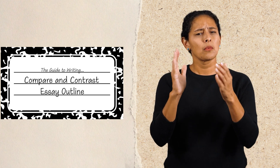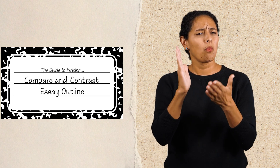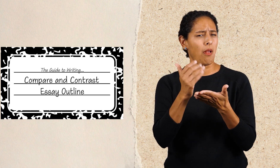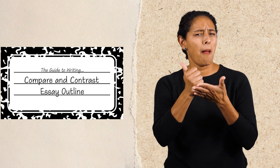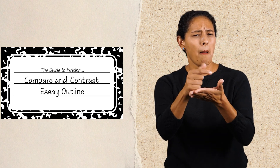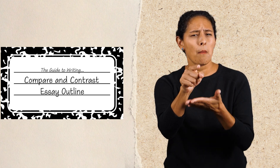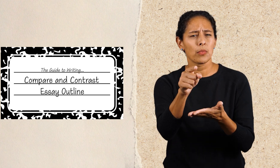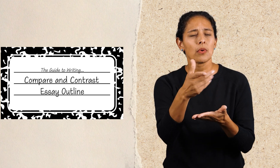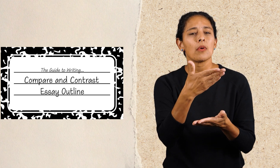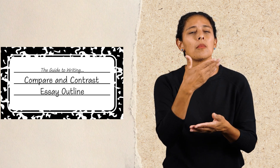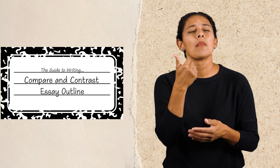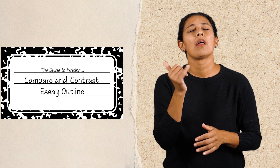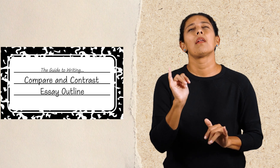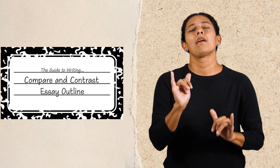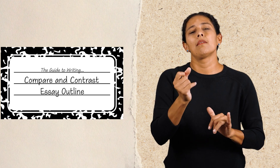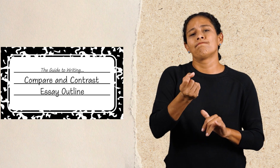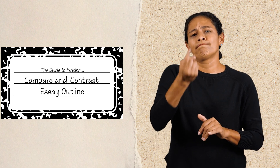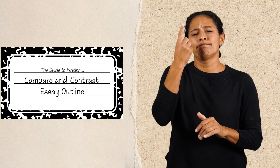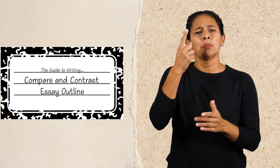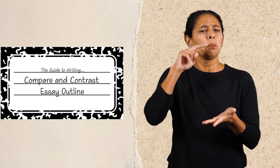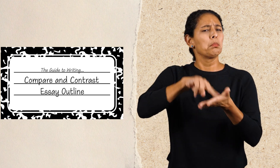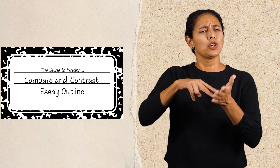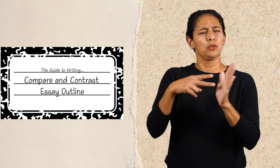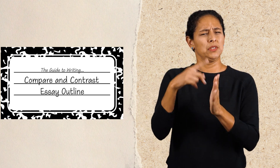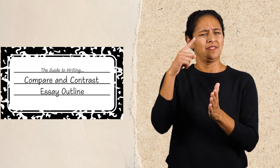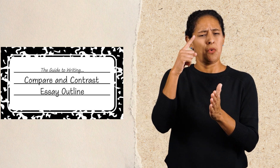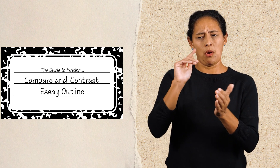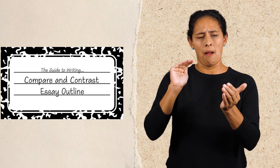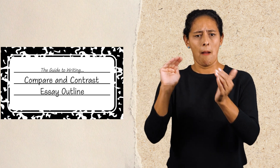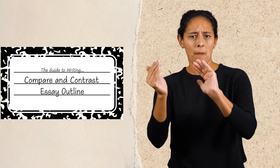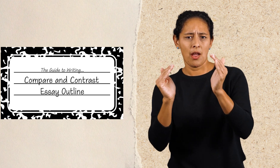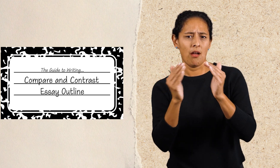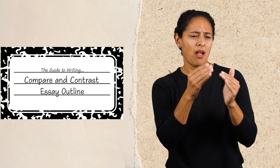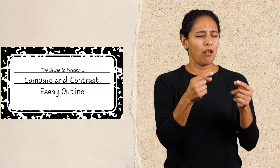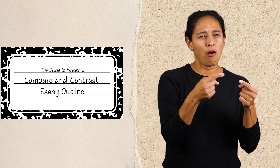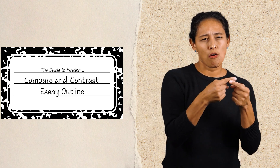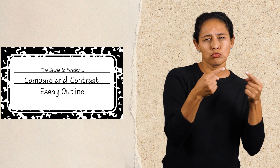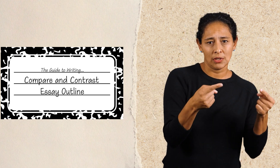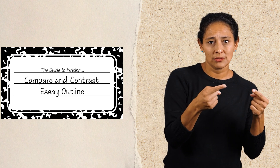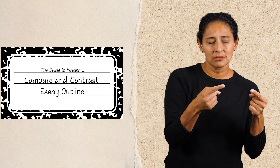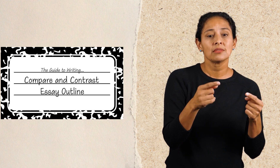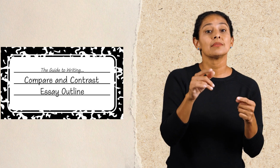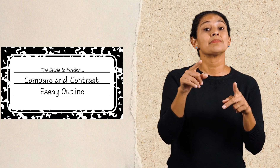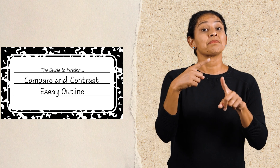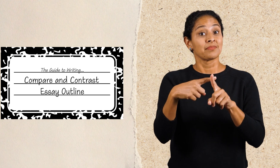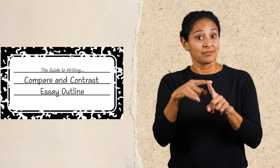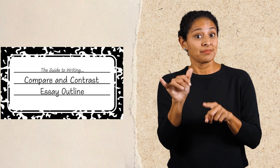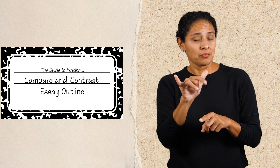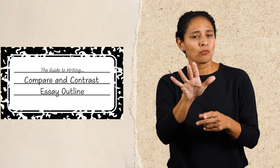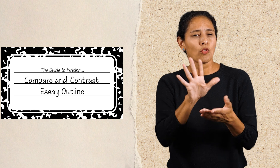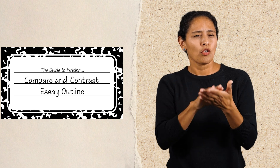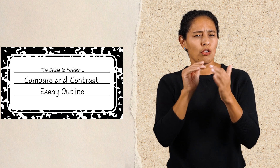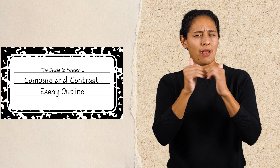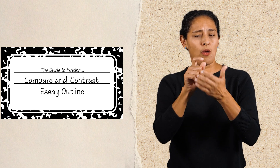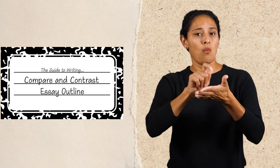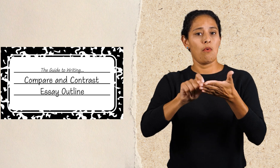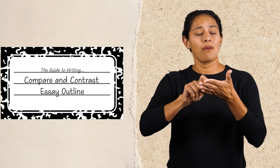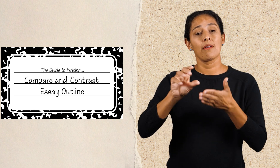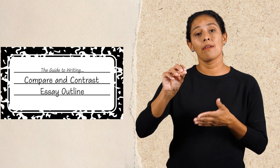This lesson will help you better understand the purpose of comparing and contrasting, as well as how to write